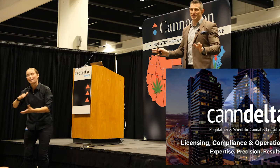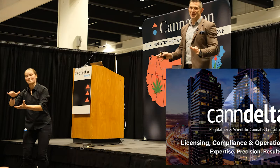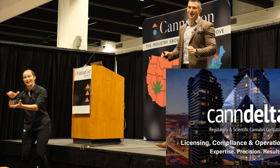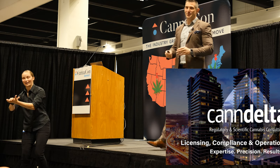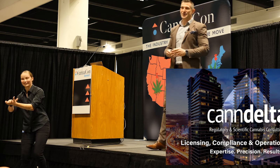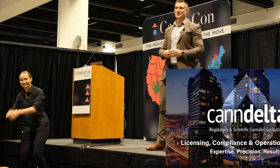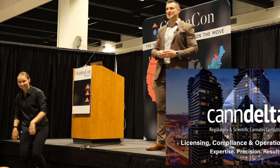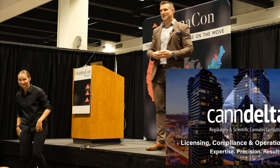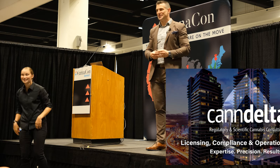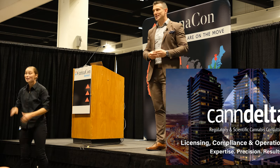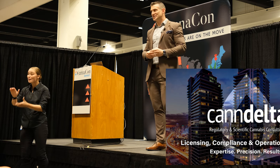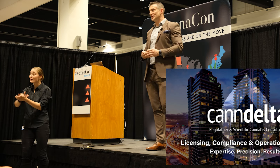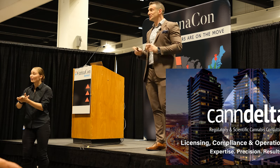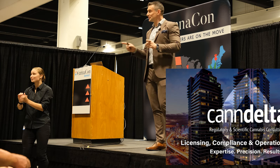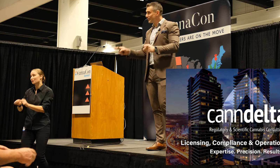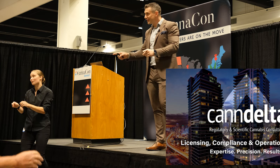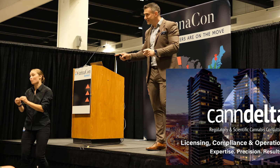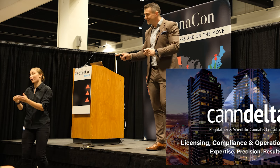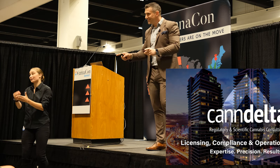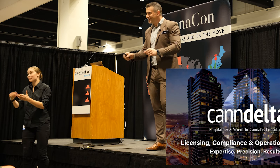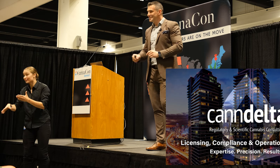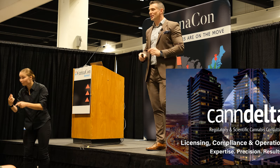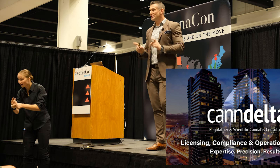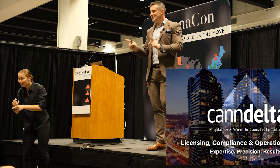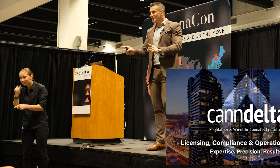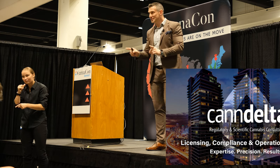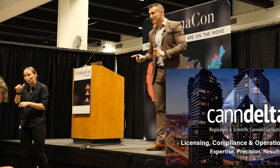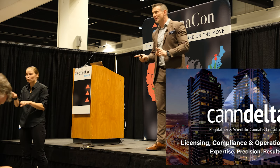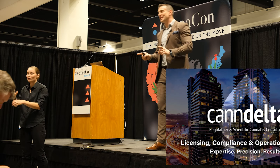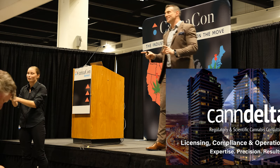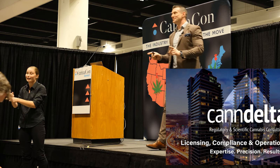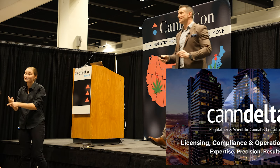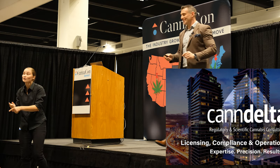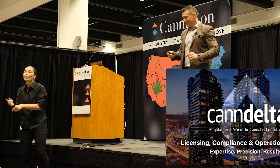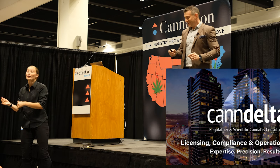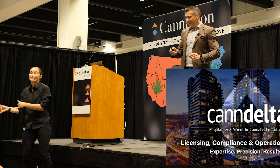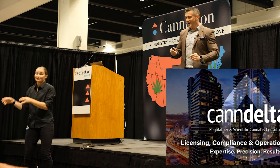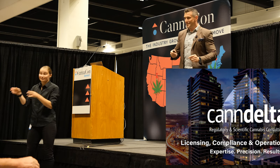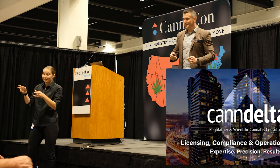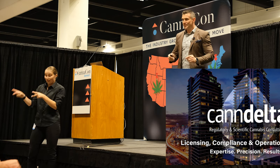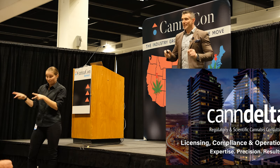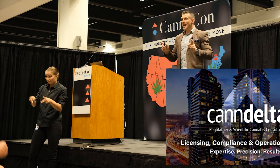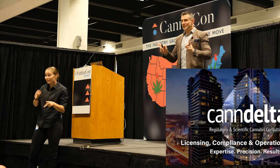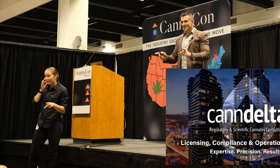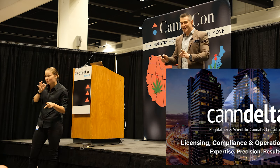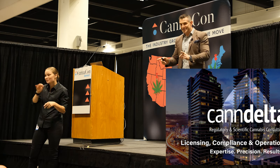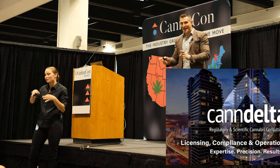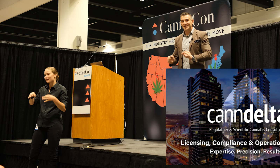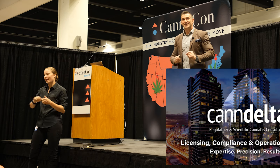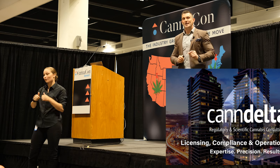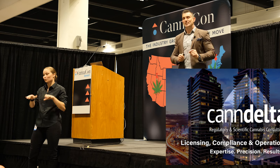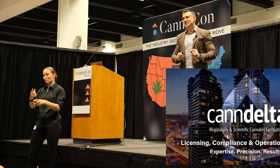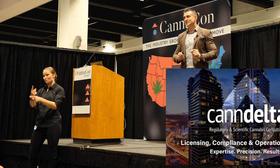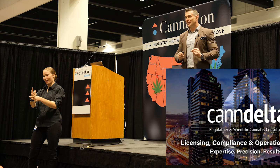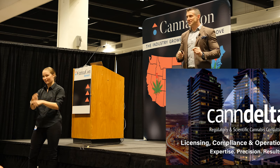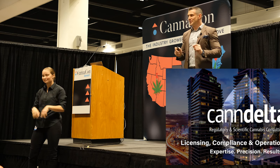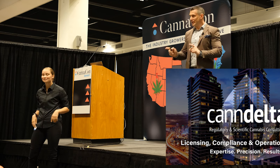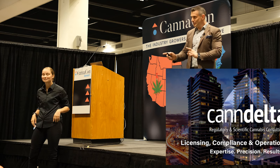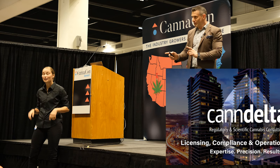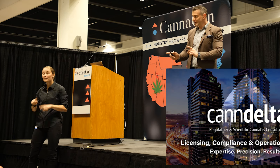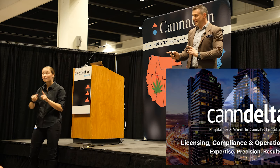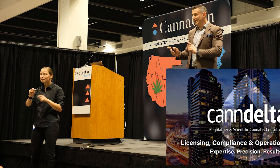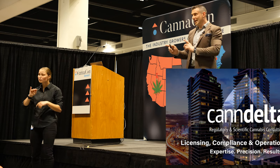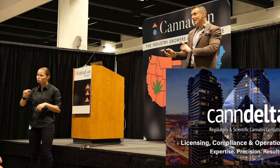Marriage can definitely be a lot more expensive, especially if you don't do it right. So here we're going to talk about doing it right. Having said that,